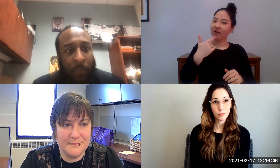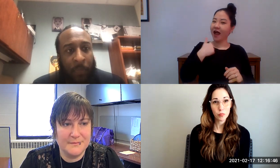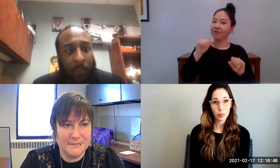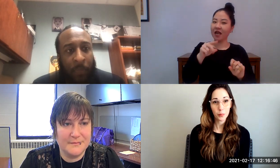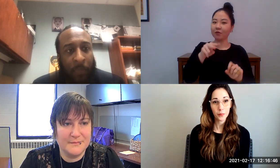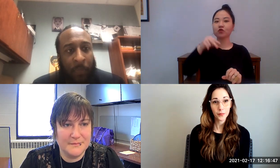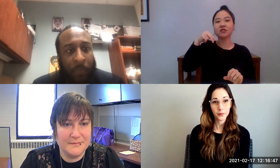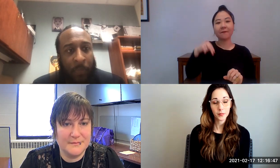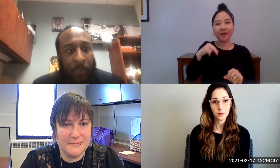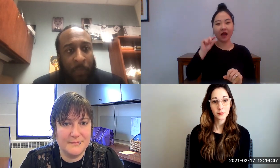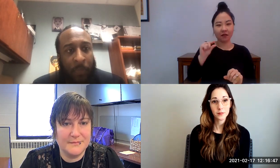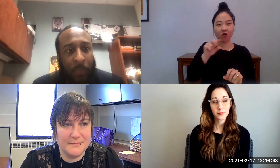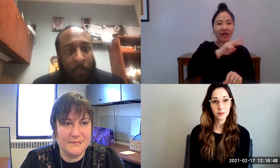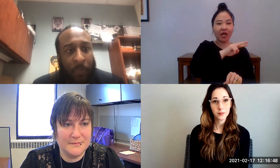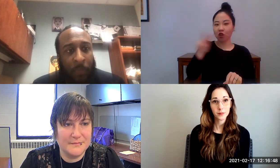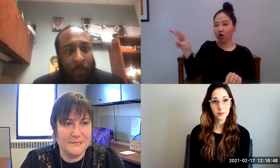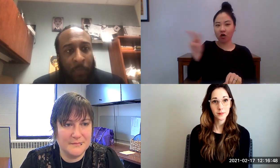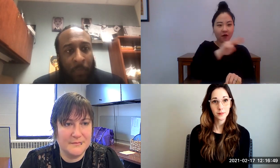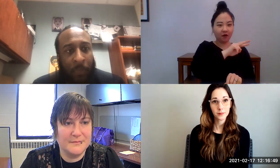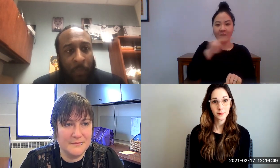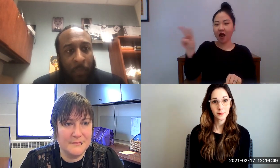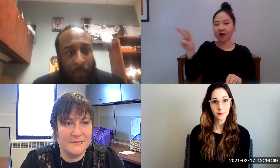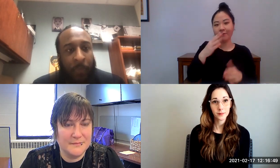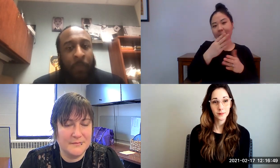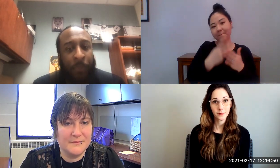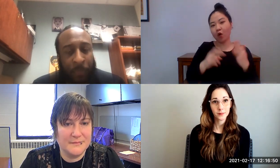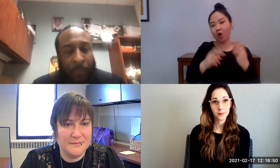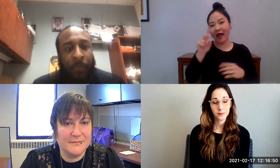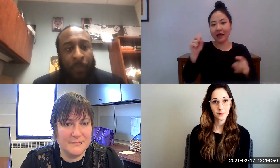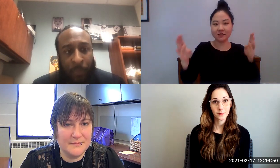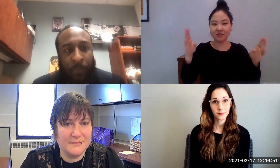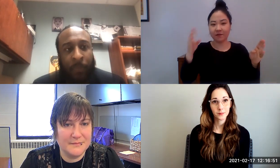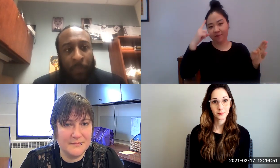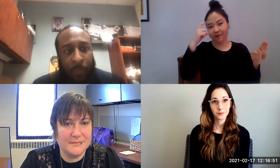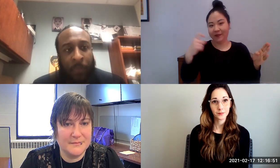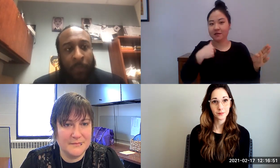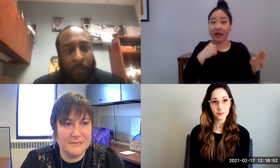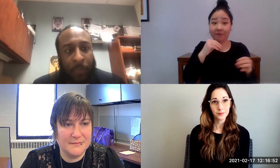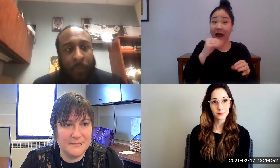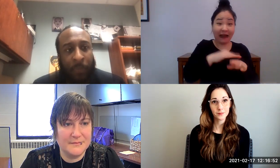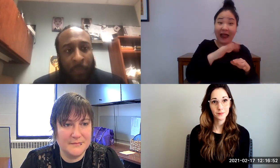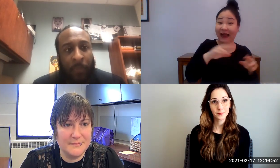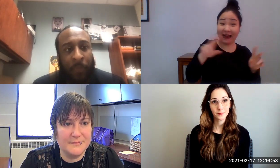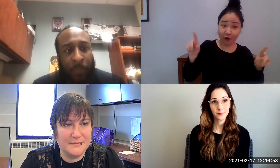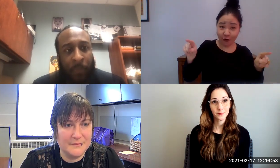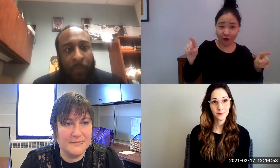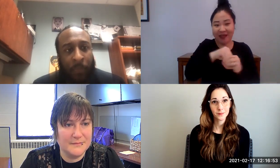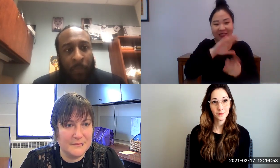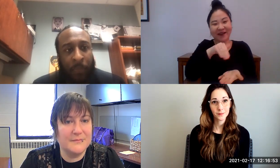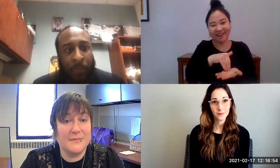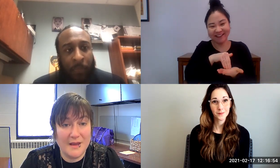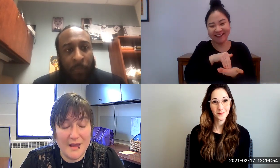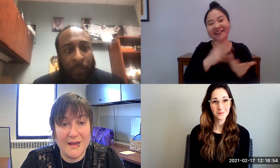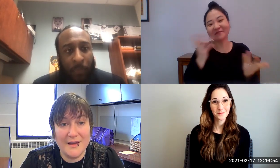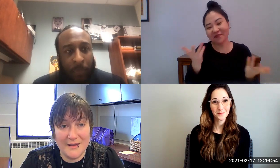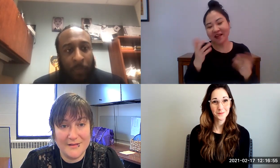I feel I've been able to step back a little bit and look on both ends because I'm not at either, I'm in